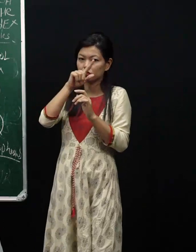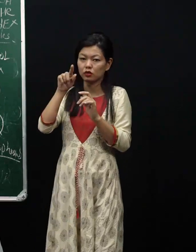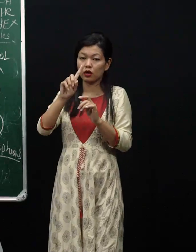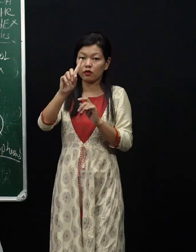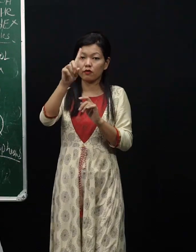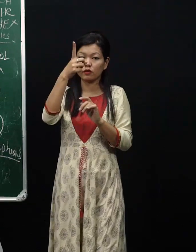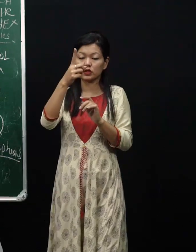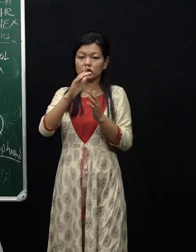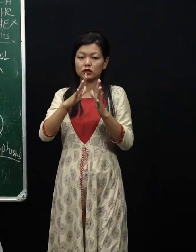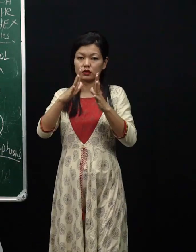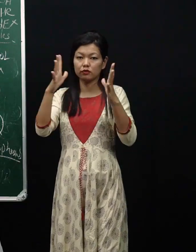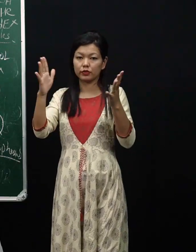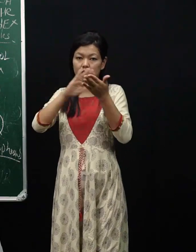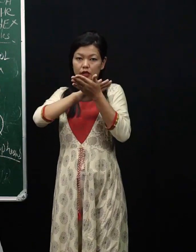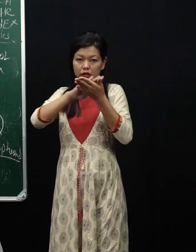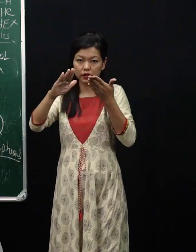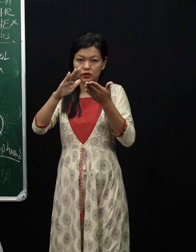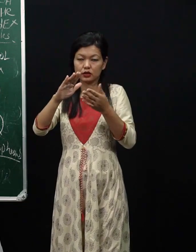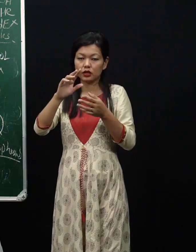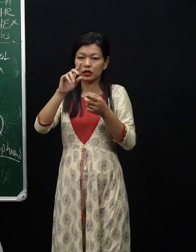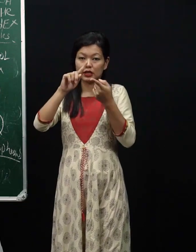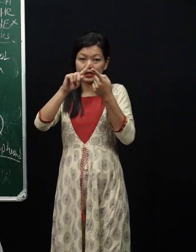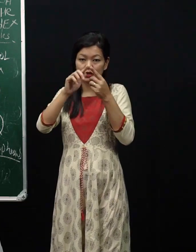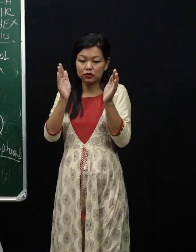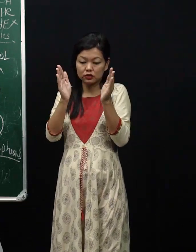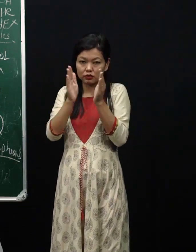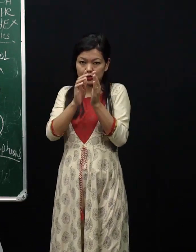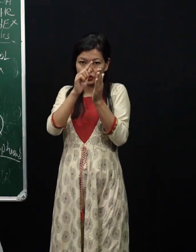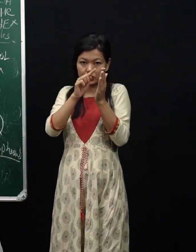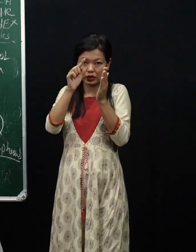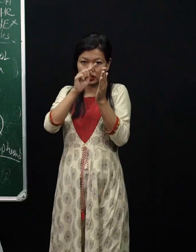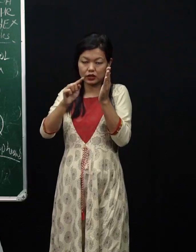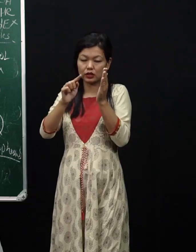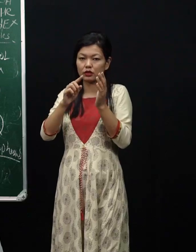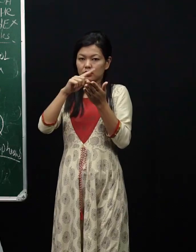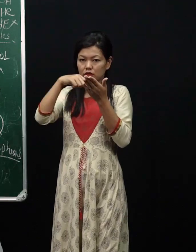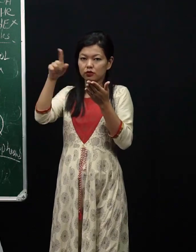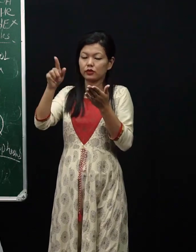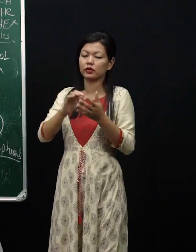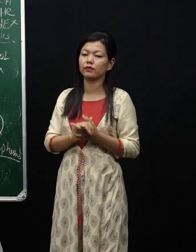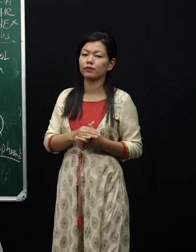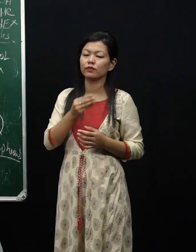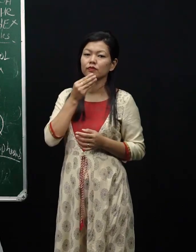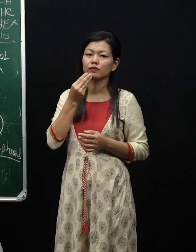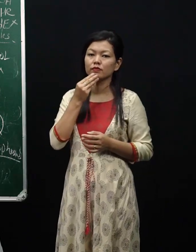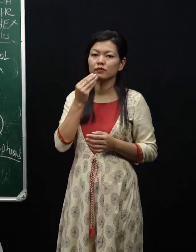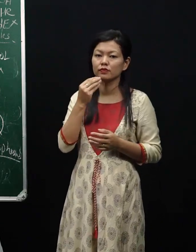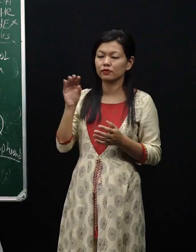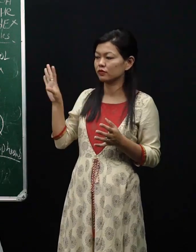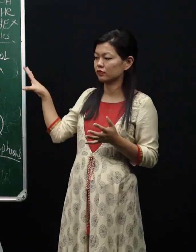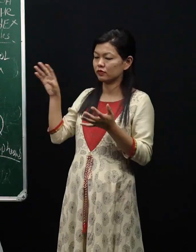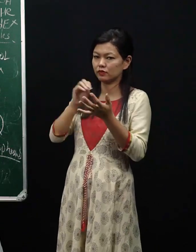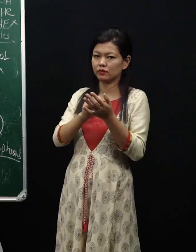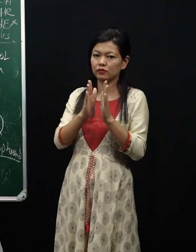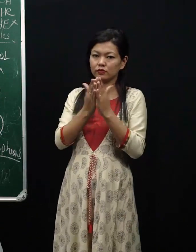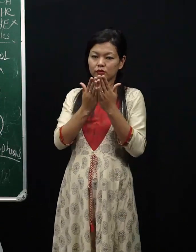Clear? And so that is all about elements and symbol. Please note down whatever we have discussed today. We